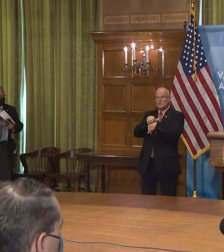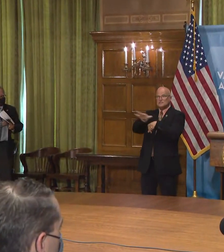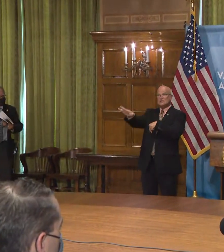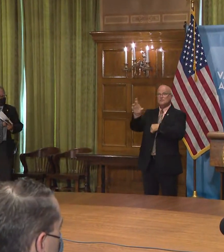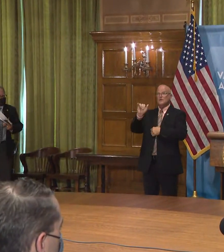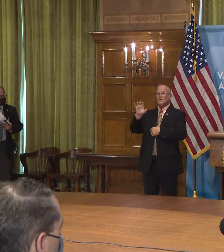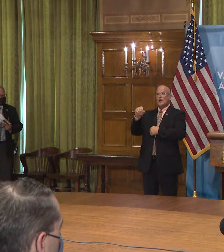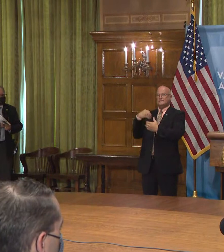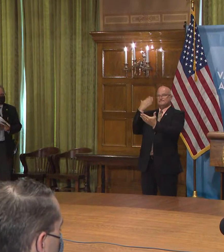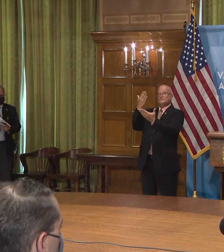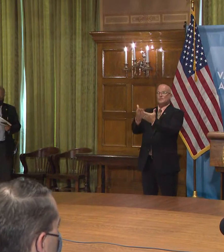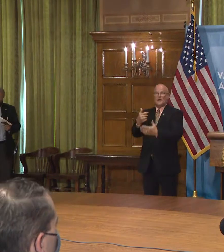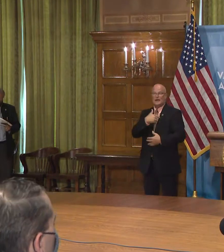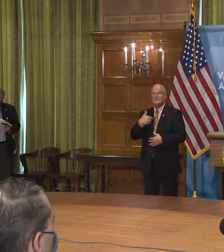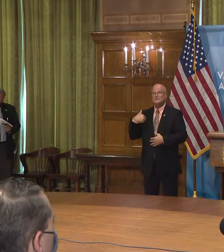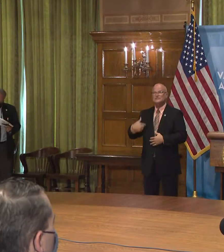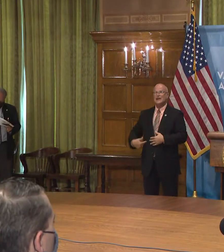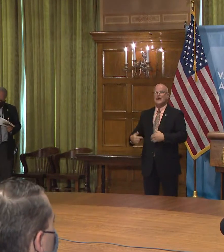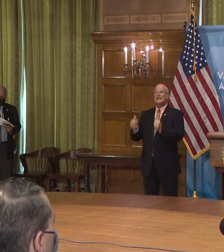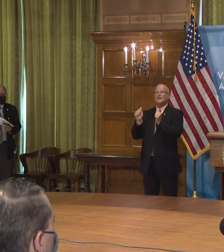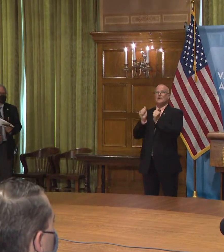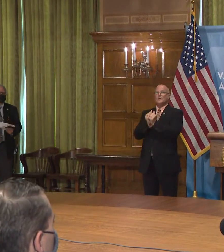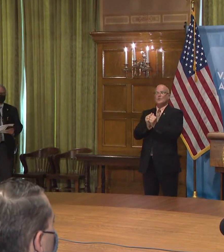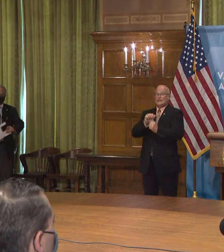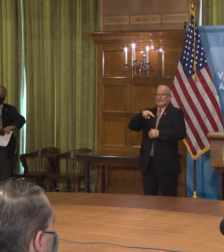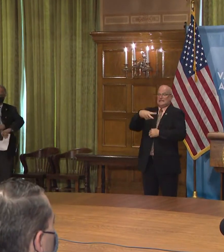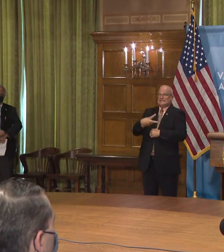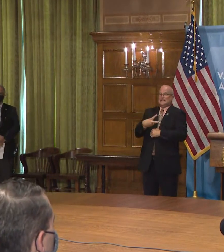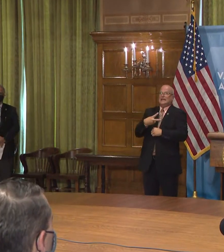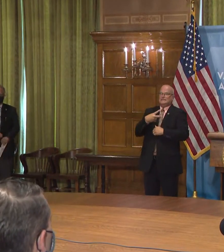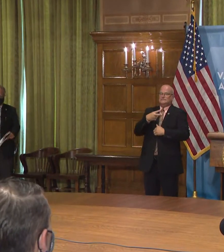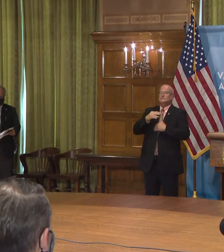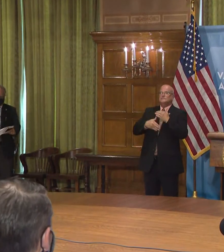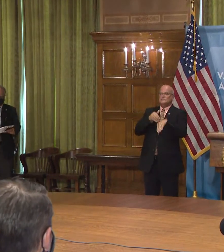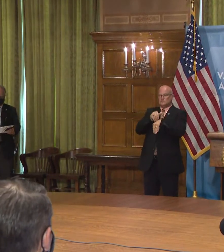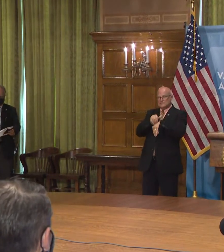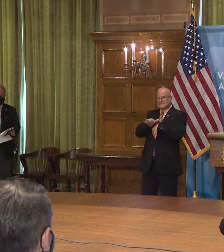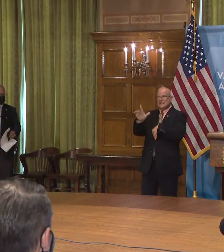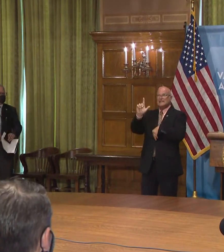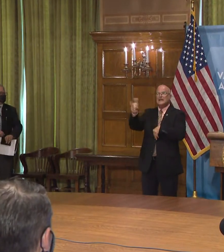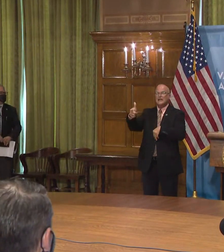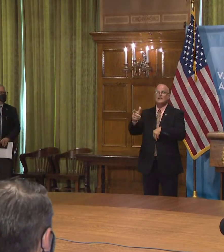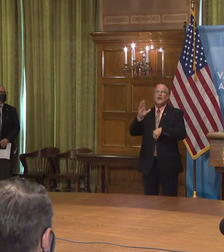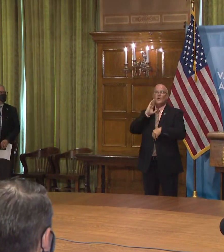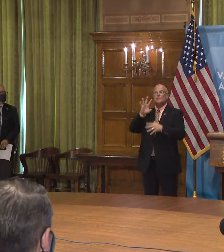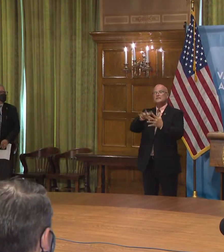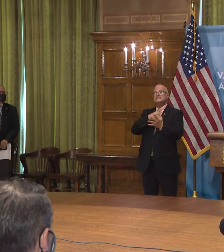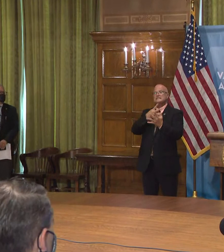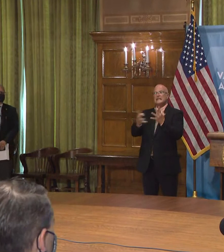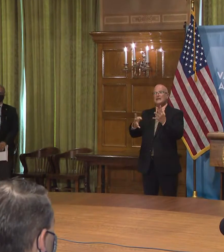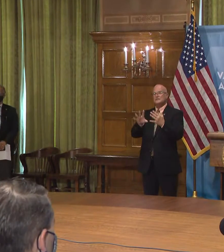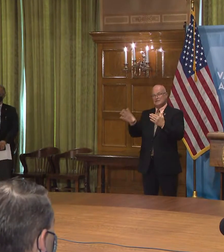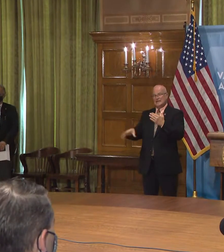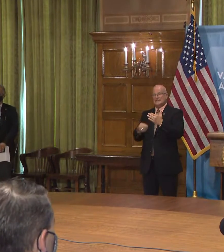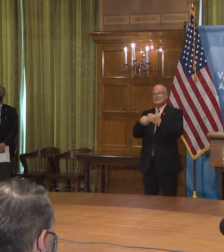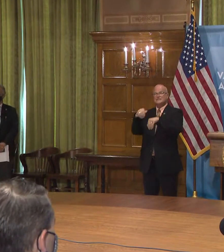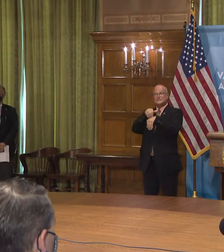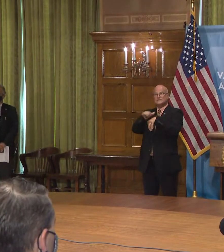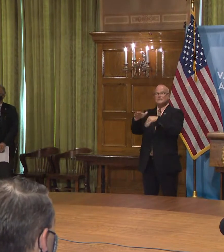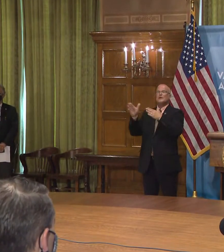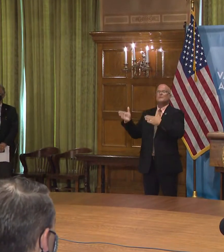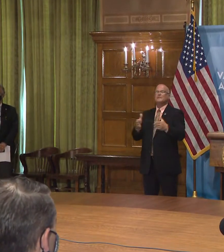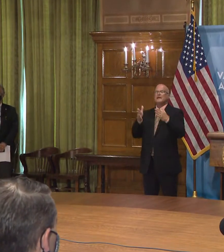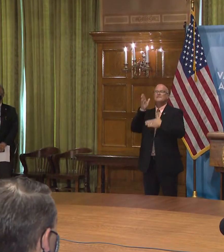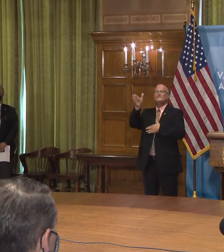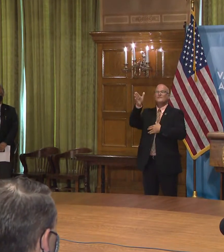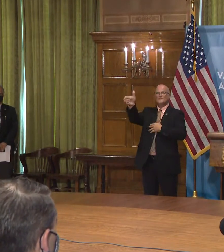rice arrived in China with a second shipment in process that's being scheduled, and additional shipments are planned